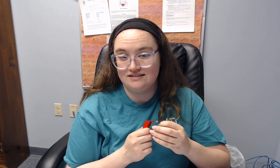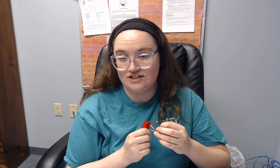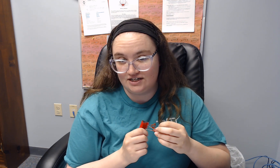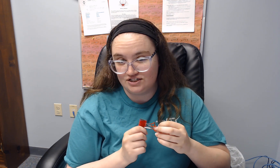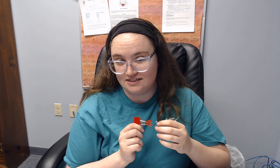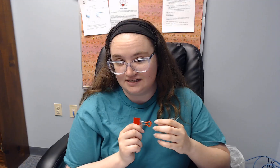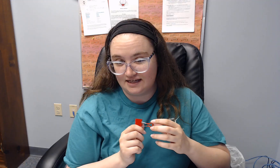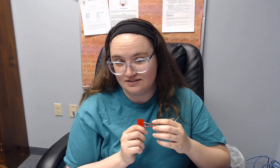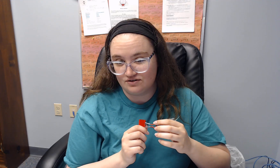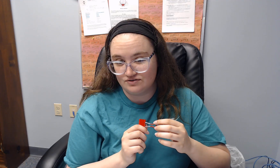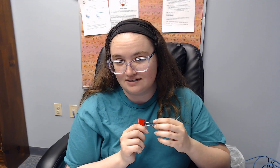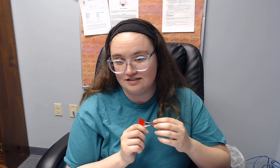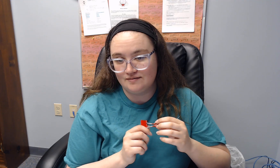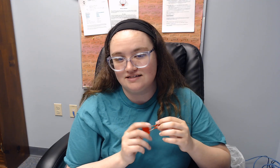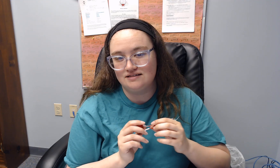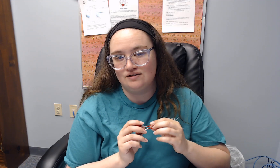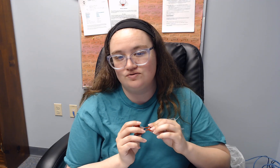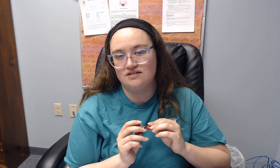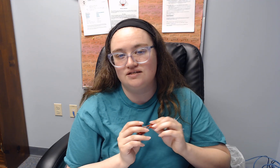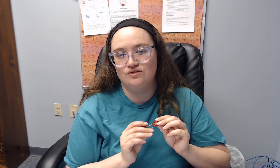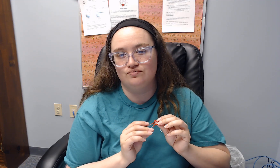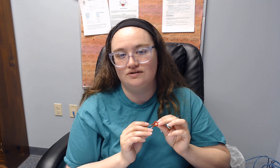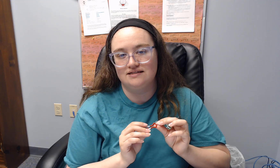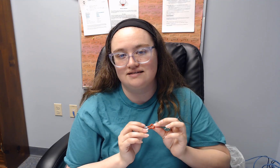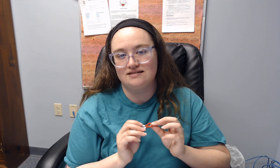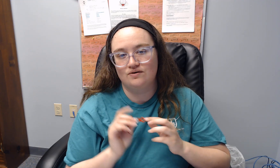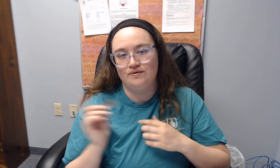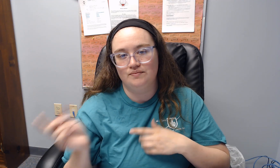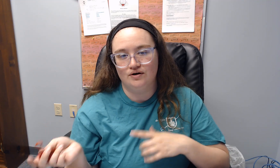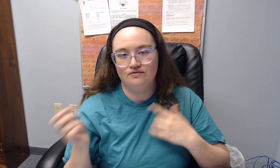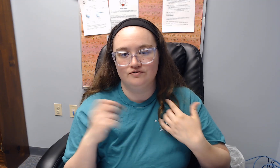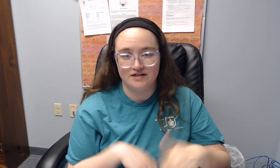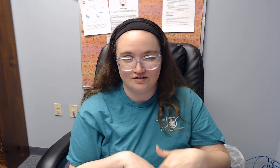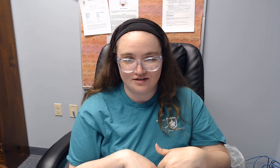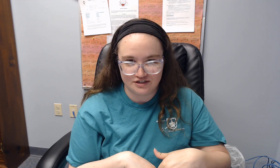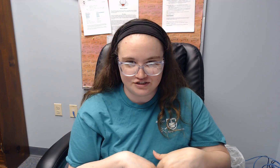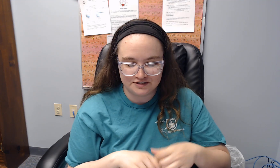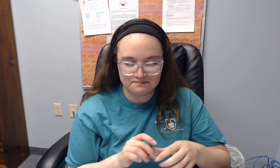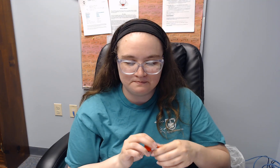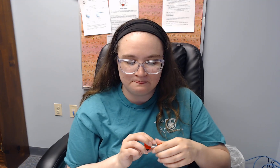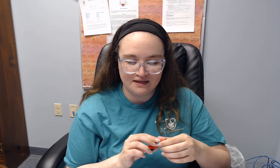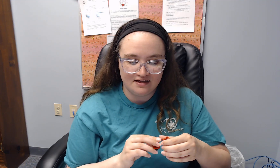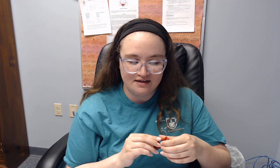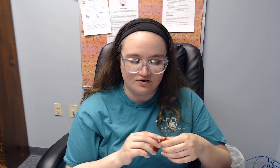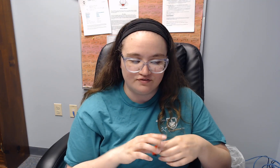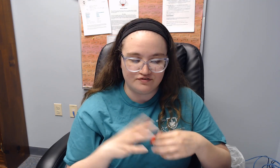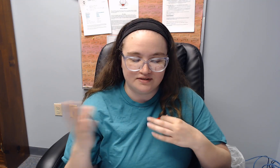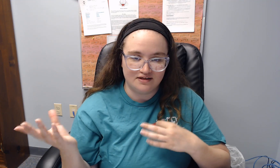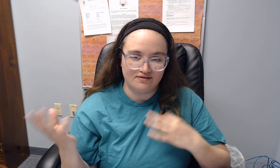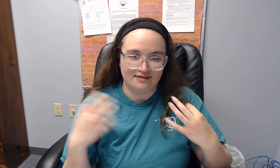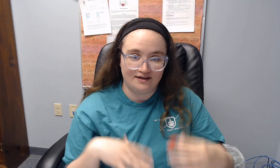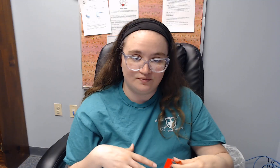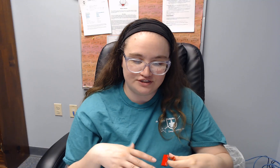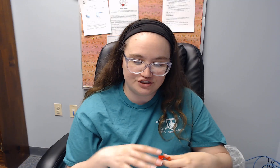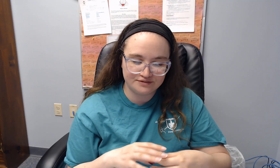changed it to lexical signs because loan signs are really signs that we borrow from another country or from another language.